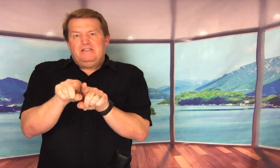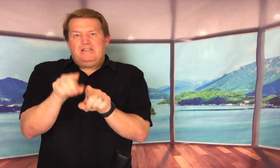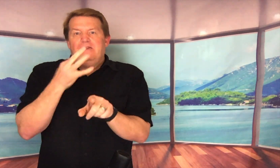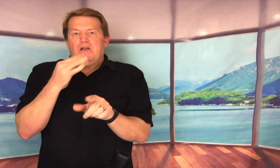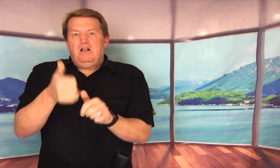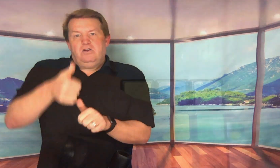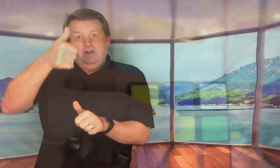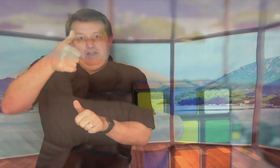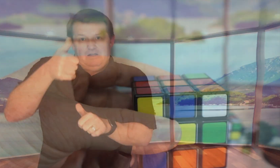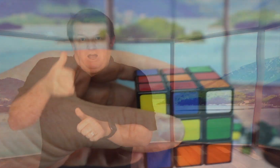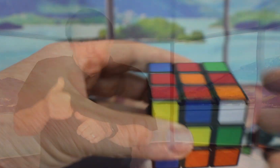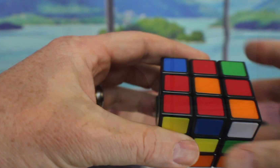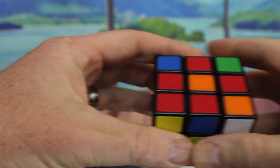same color at the top.